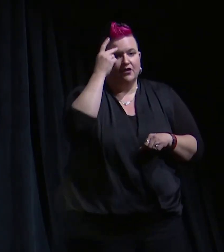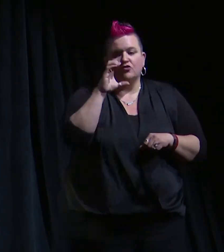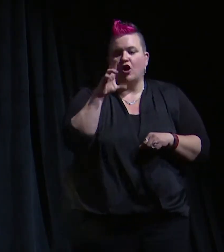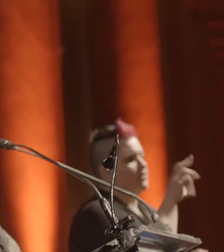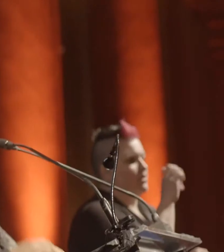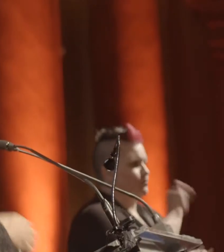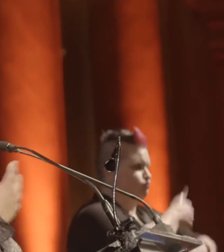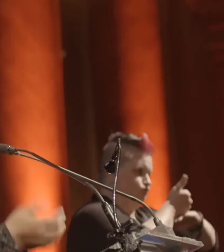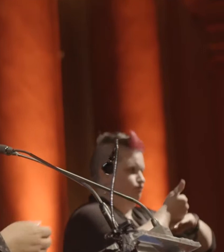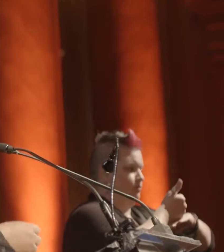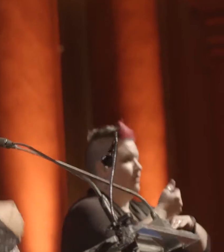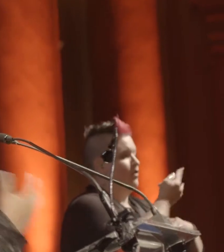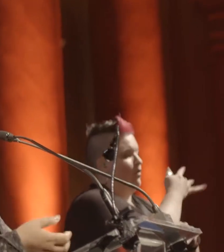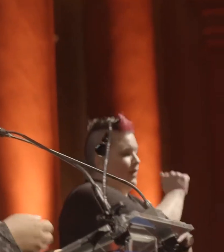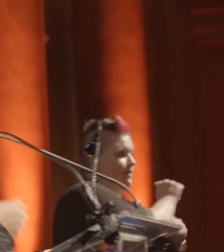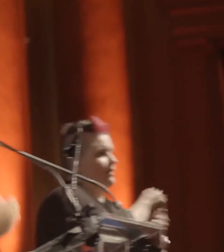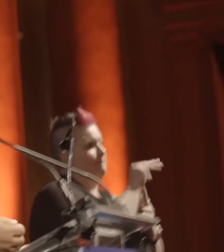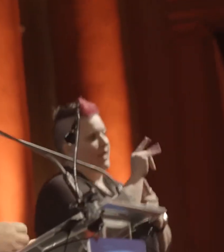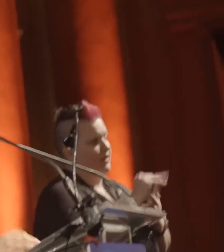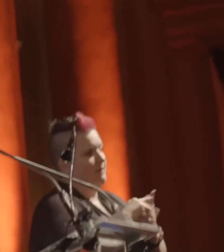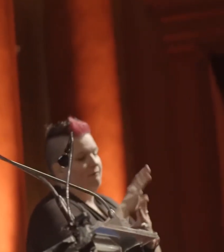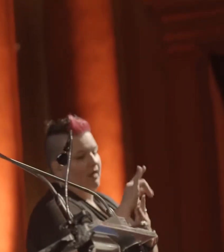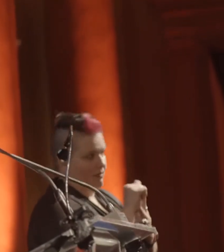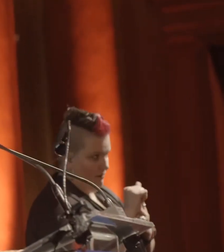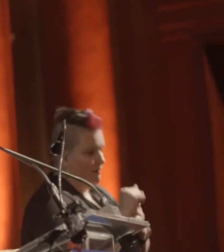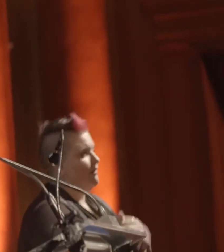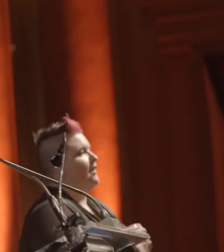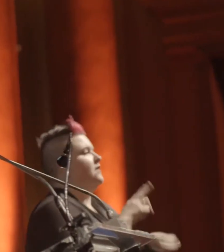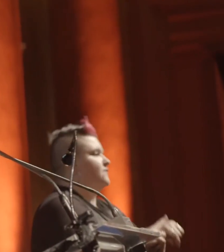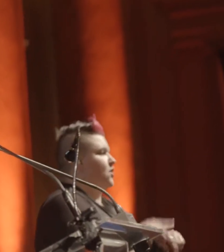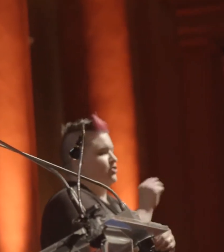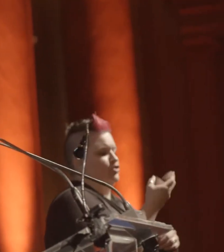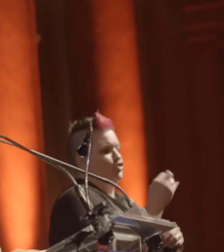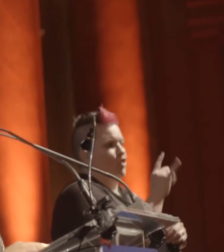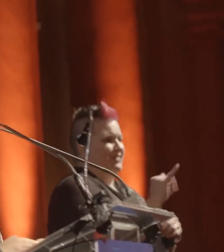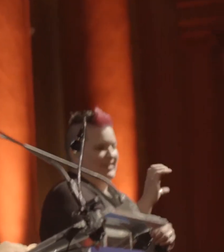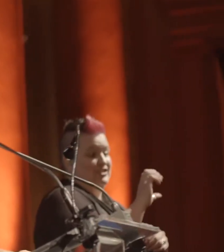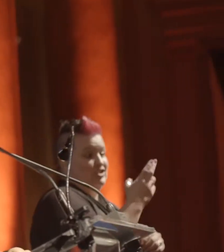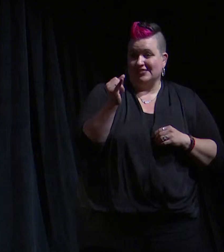was founded, and Gloria and Betty and Bella, and of course, Shirley Chisholm.